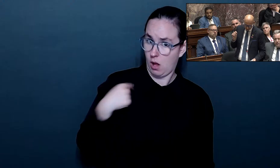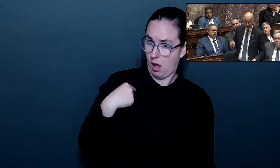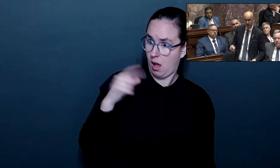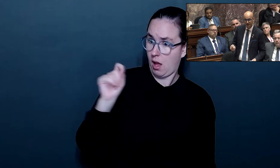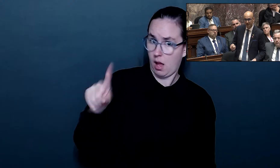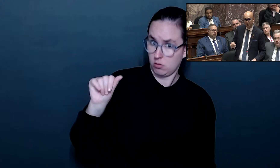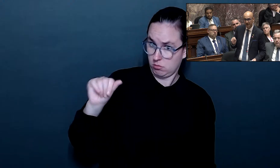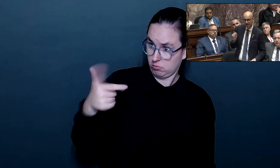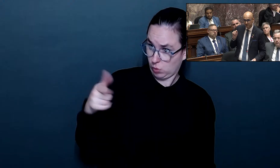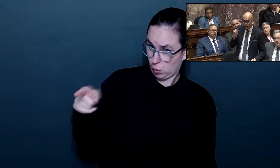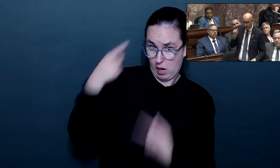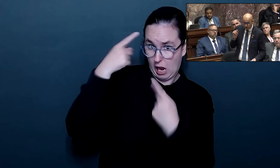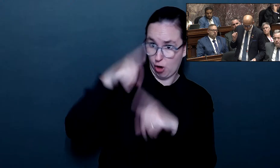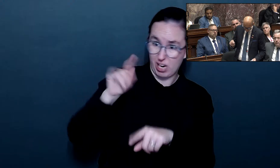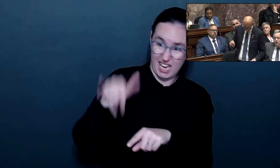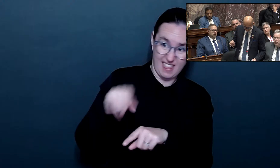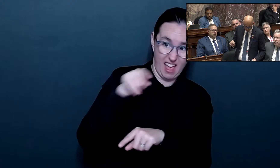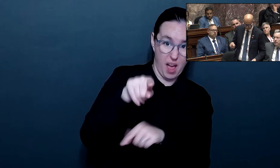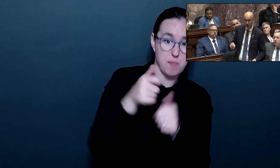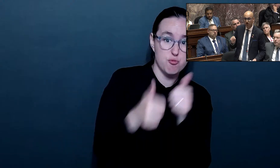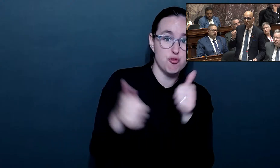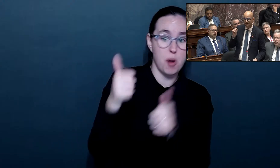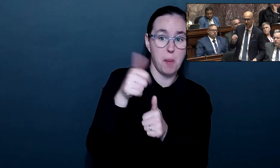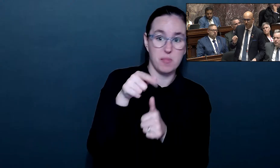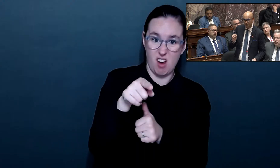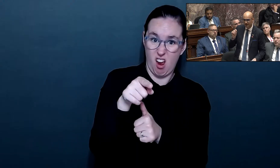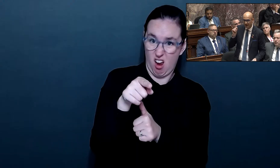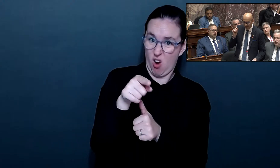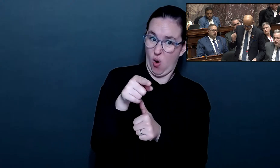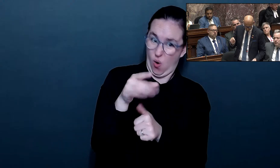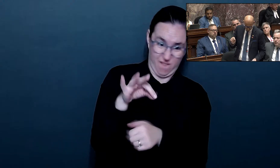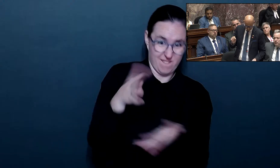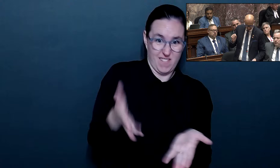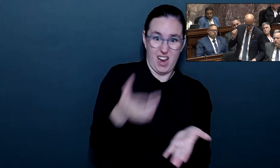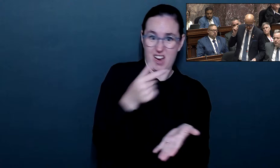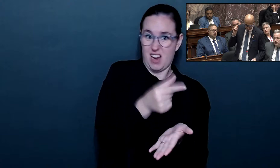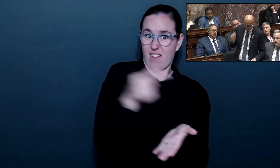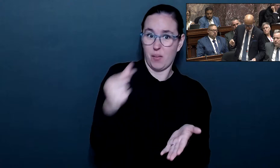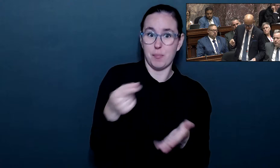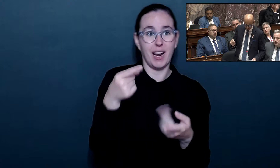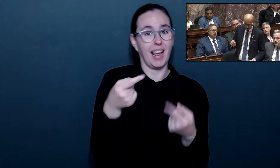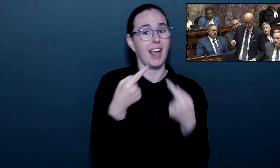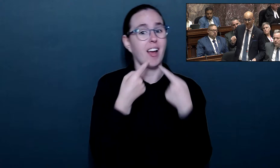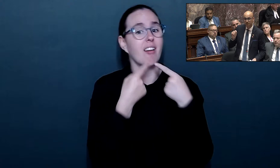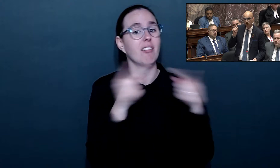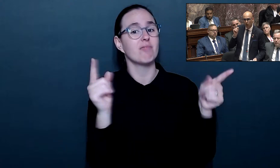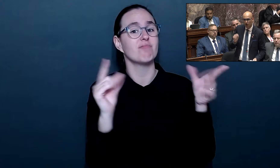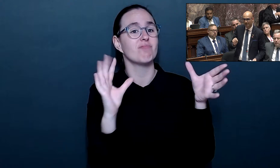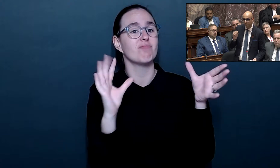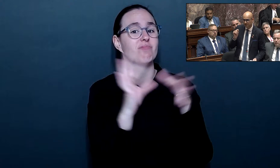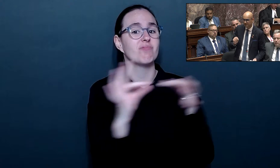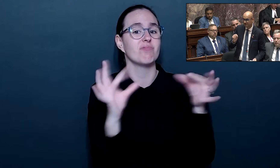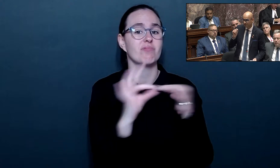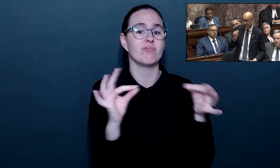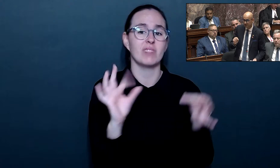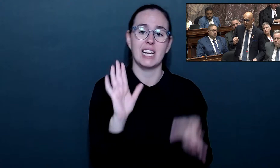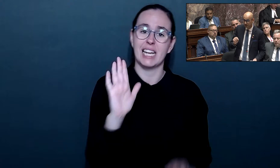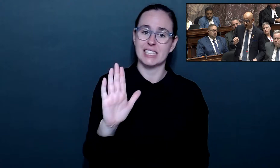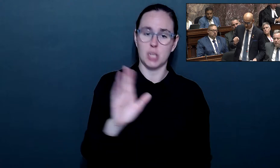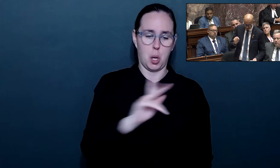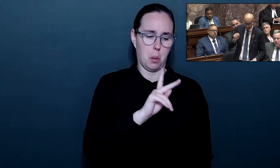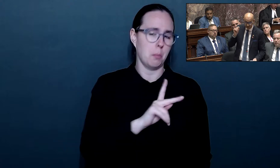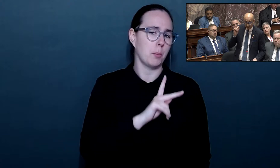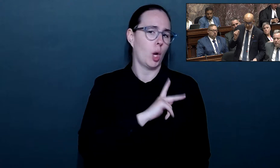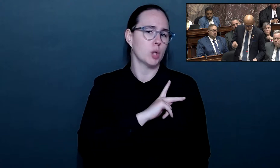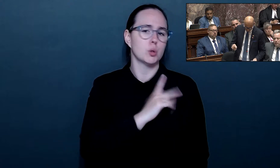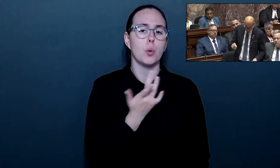publicly declaring his own preference regarding guilt, innocence, and sentencing before a police